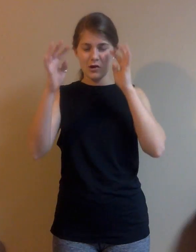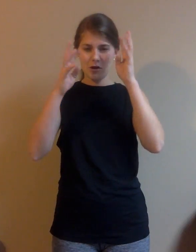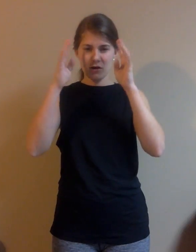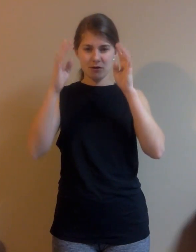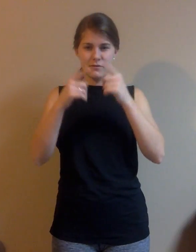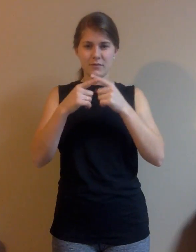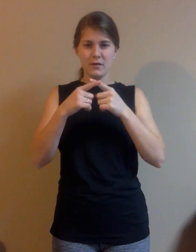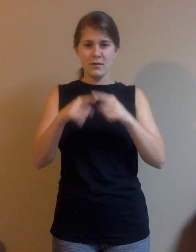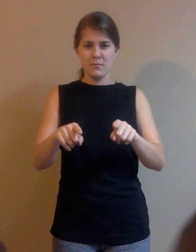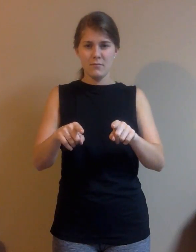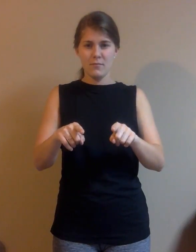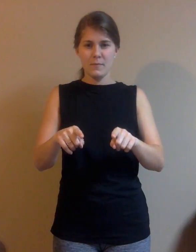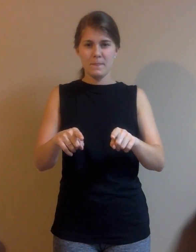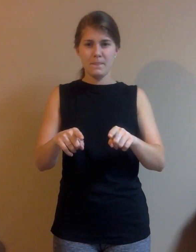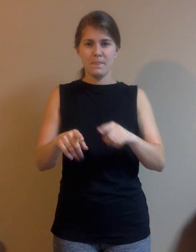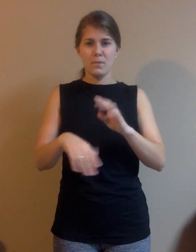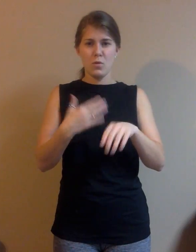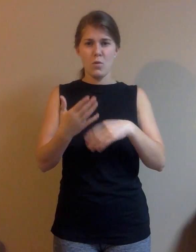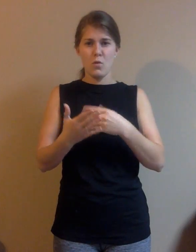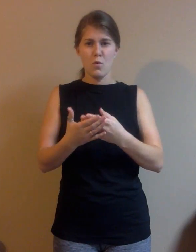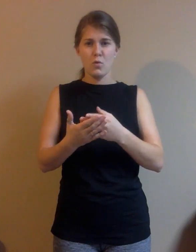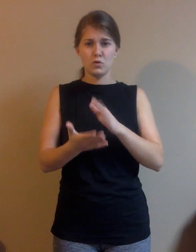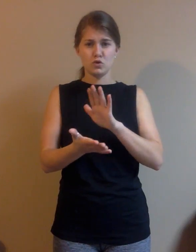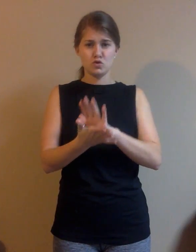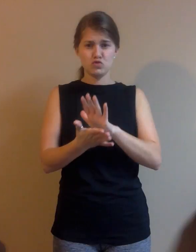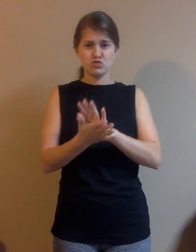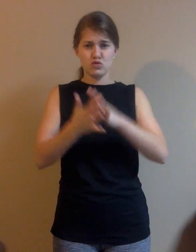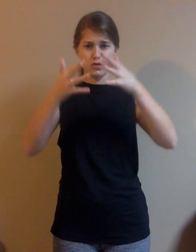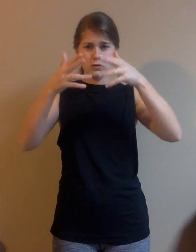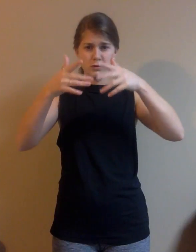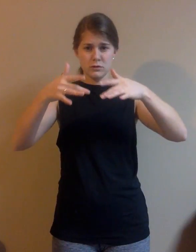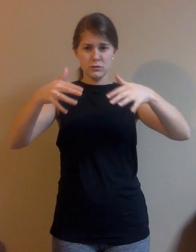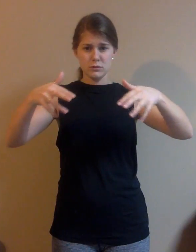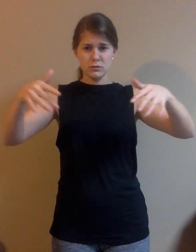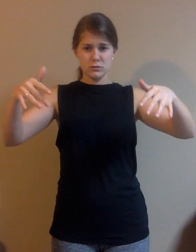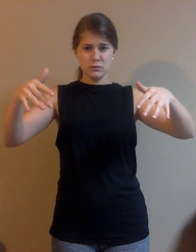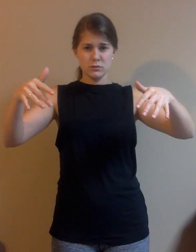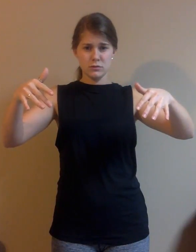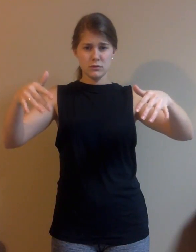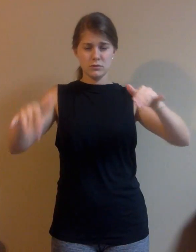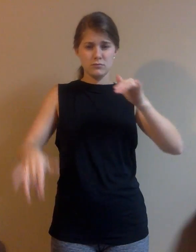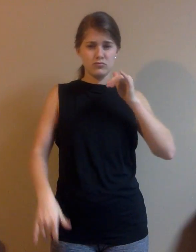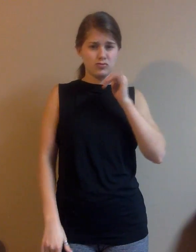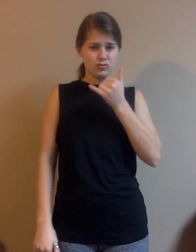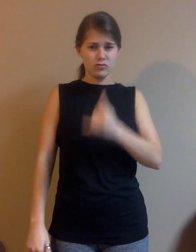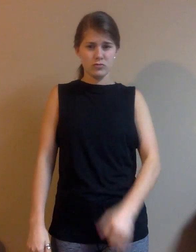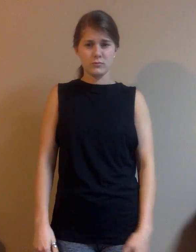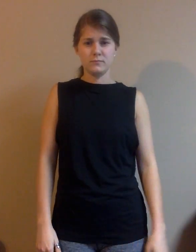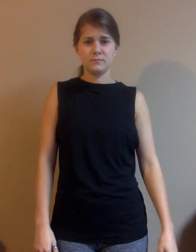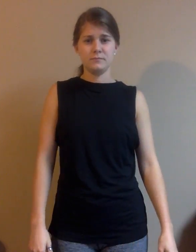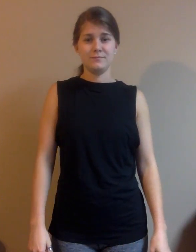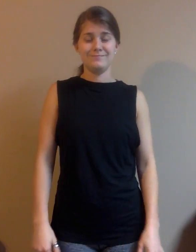the whole system of public education around the world is a protracted process of university entrance. And the consequence is that many highly talented,